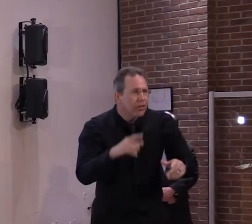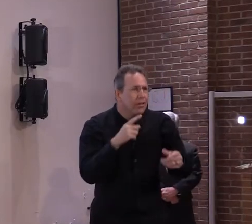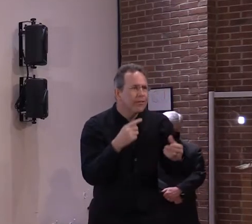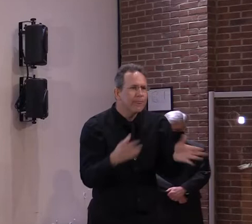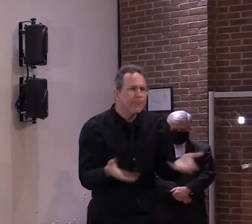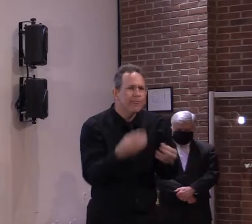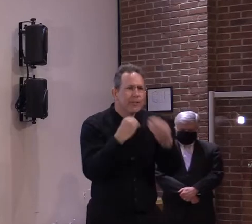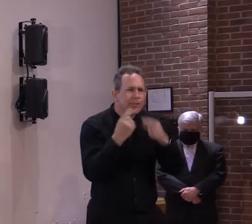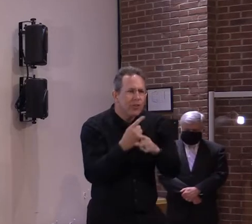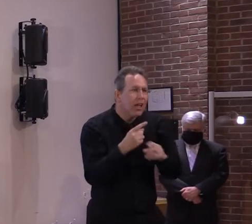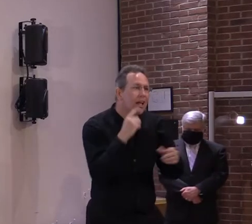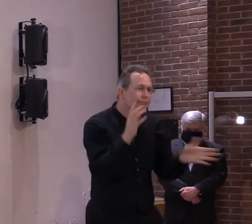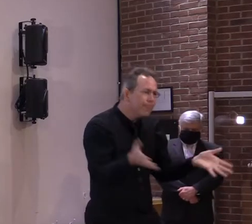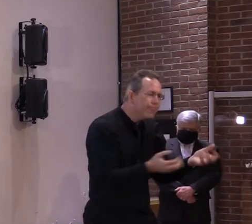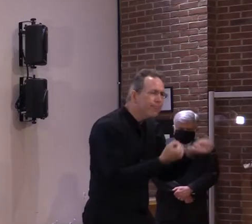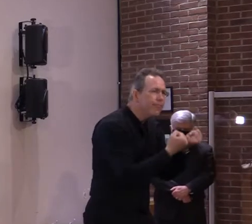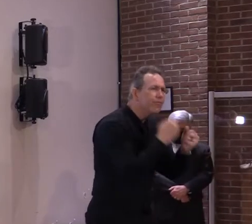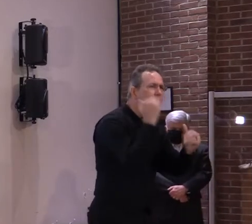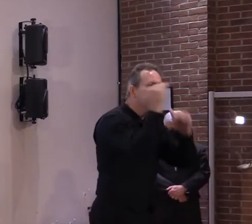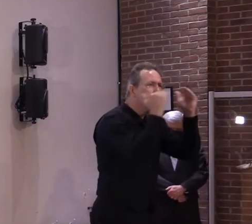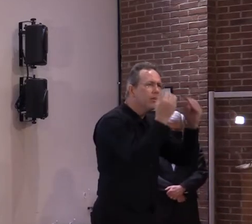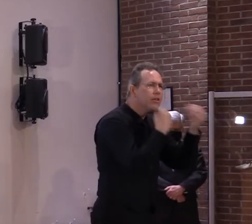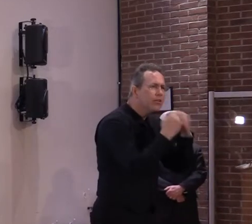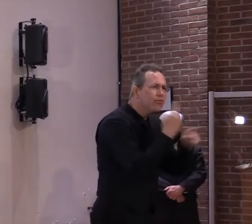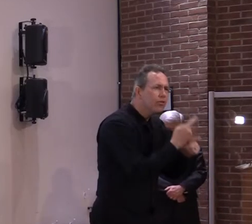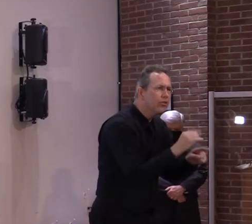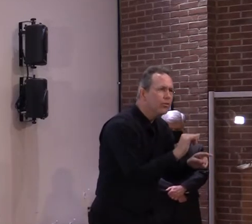So you bring up a really important problem.